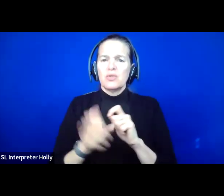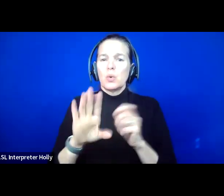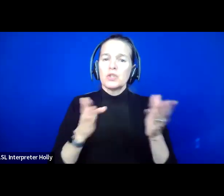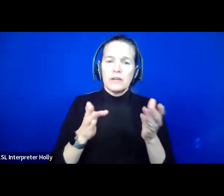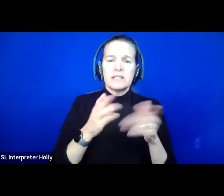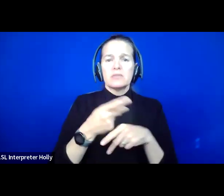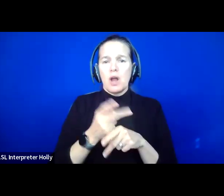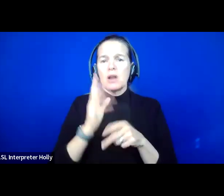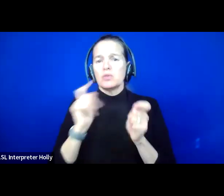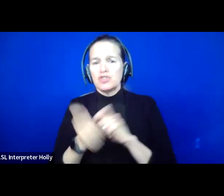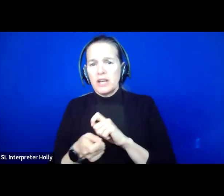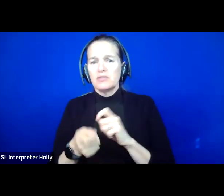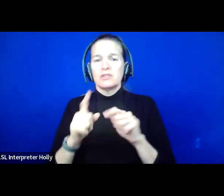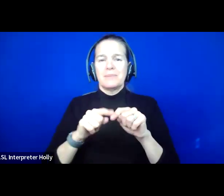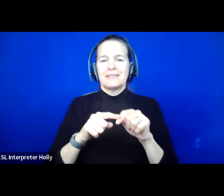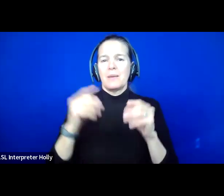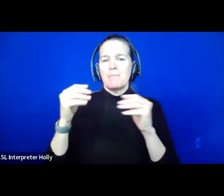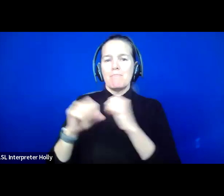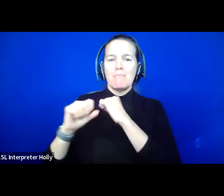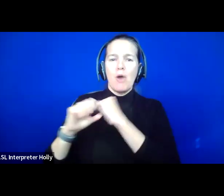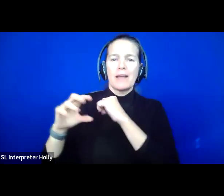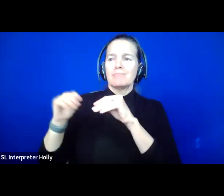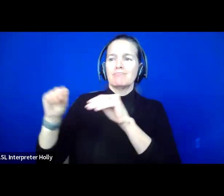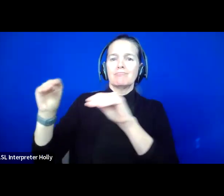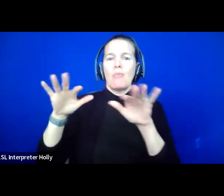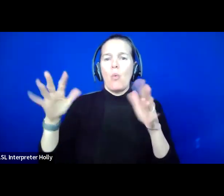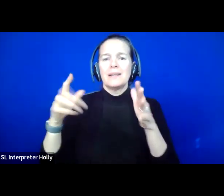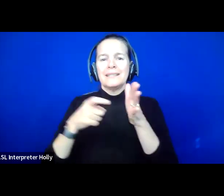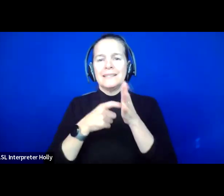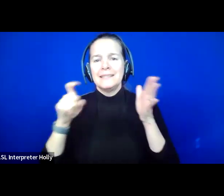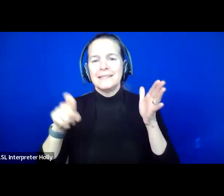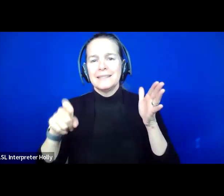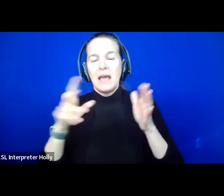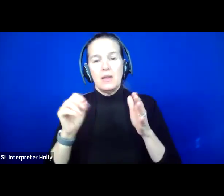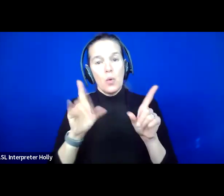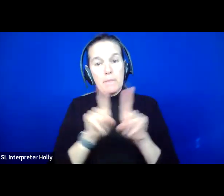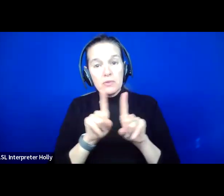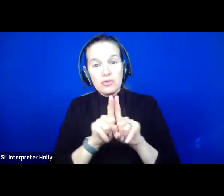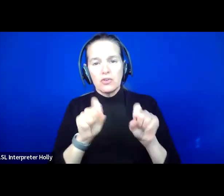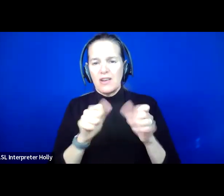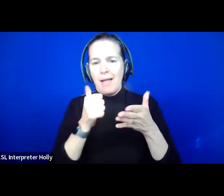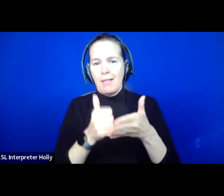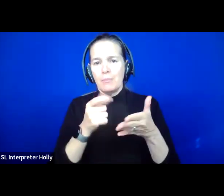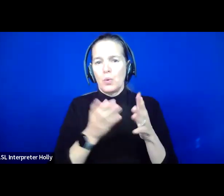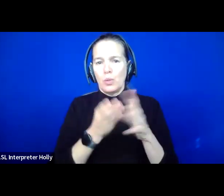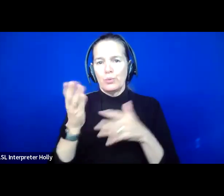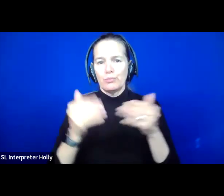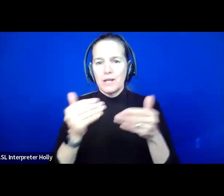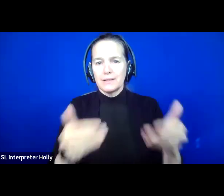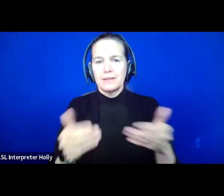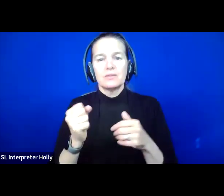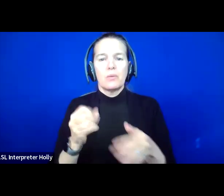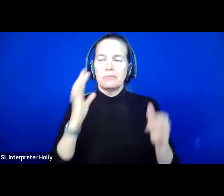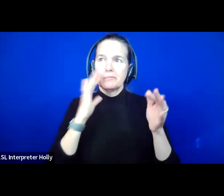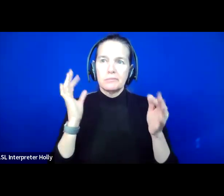products are going to change depending on the market, depending on what's needed. And your mentors can really be a guiding light to help you through that process. So I would definitely